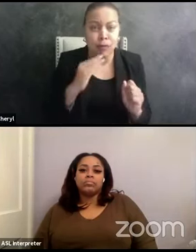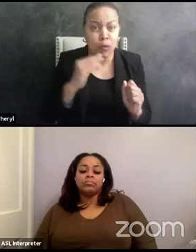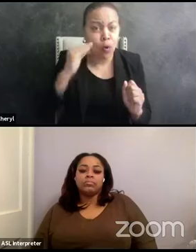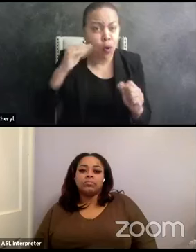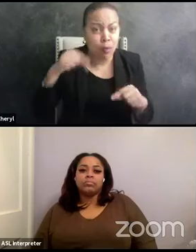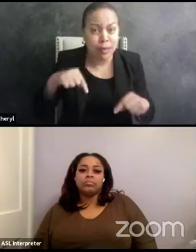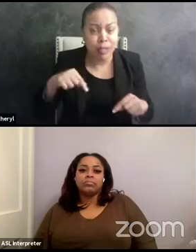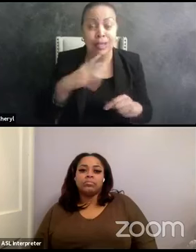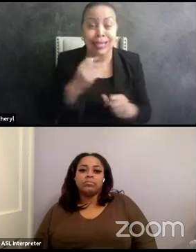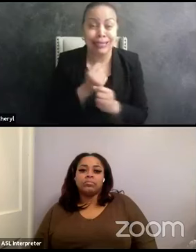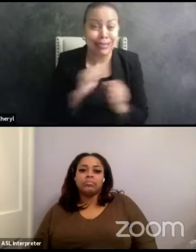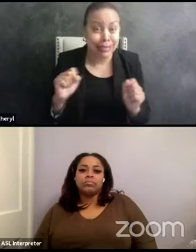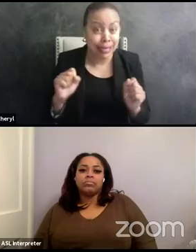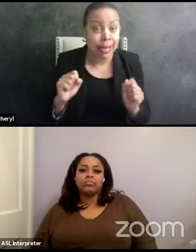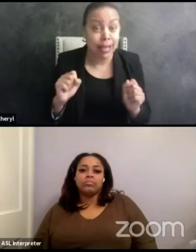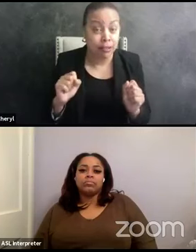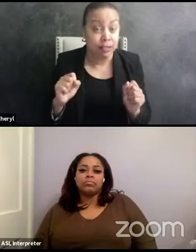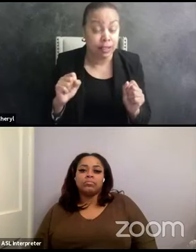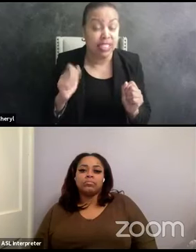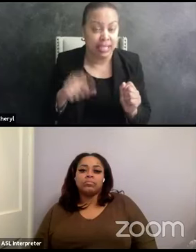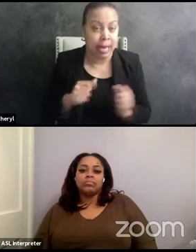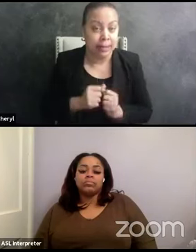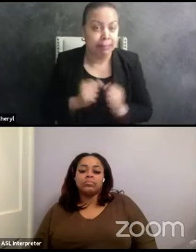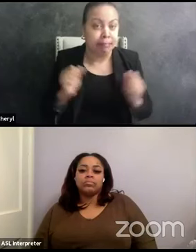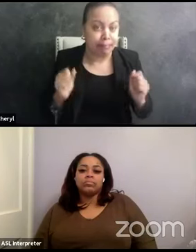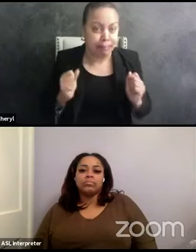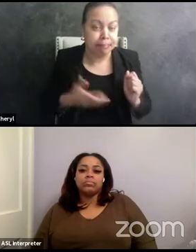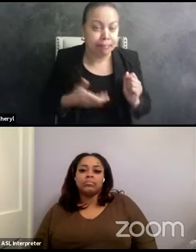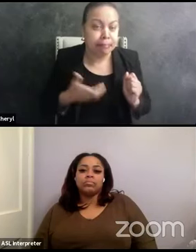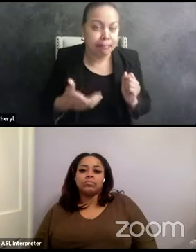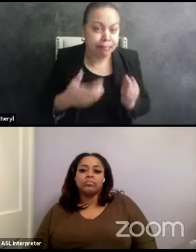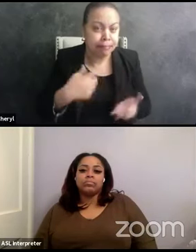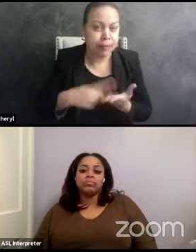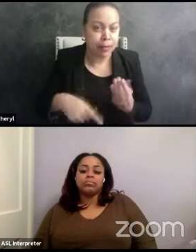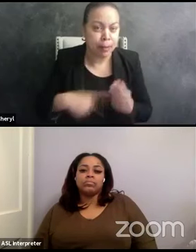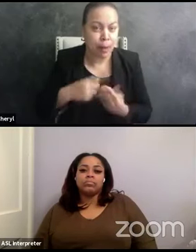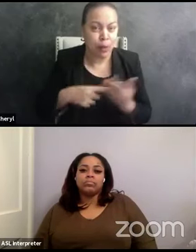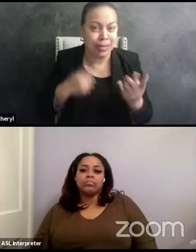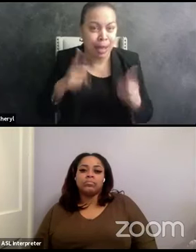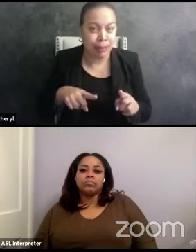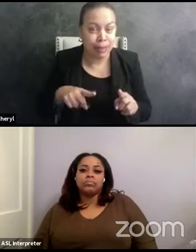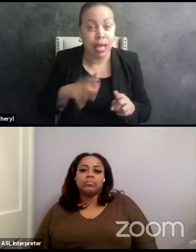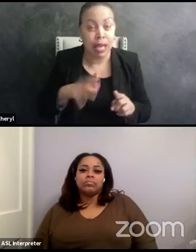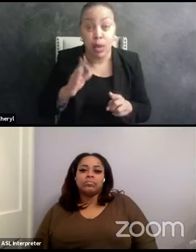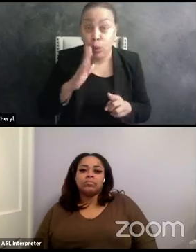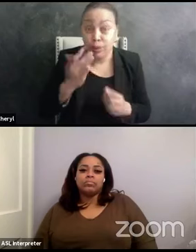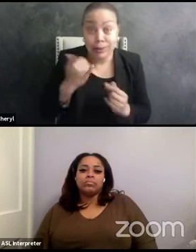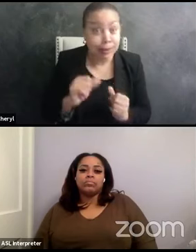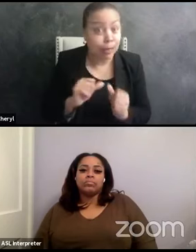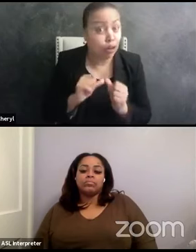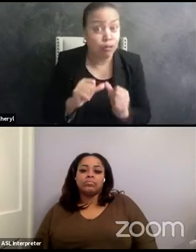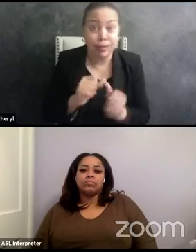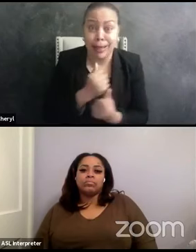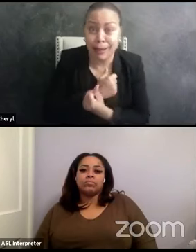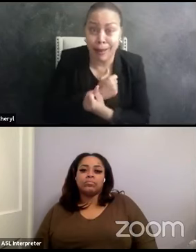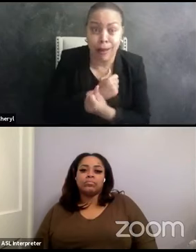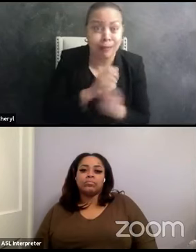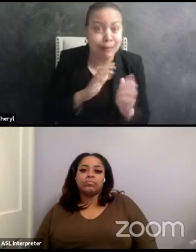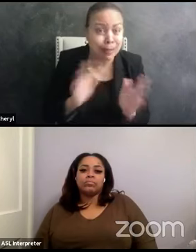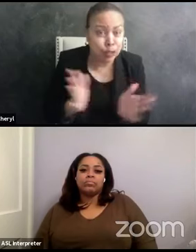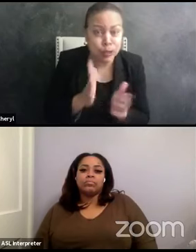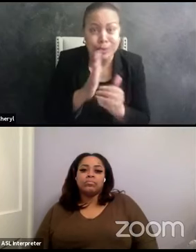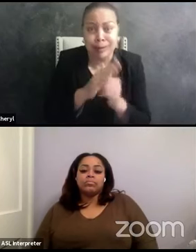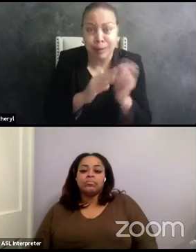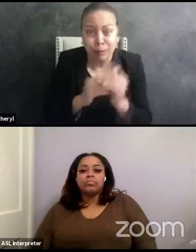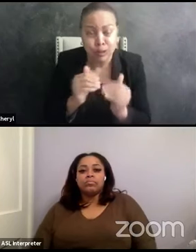you are also safe enough to talk about what's happening to you. And you're going to get the appropriate, loving, comforting, and